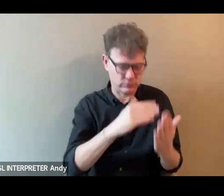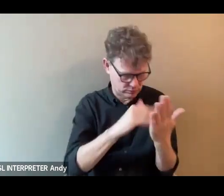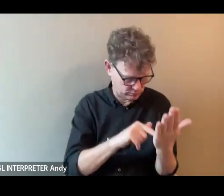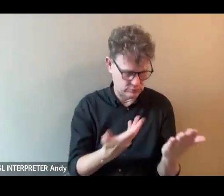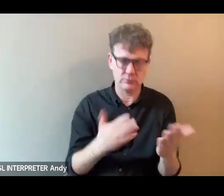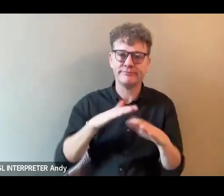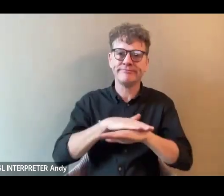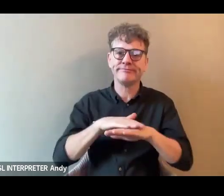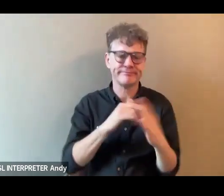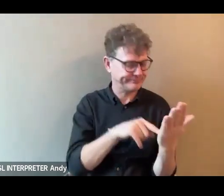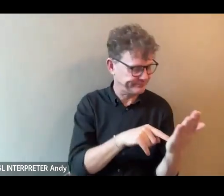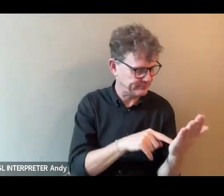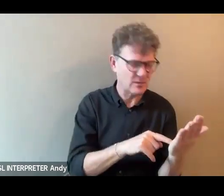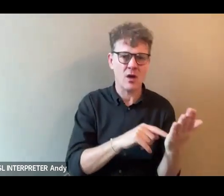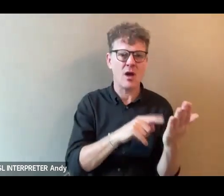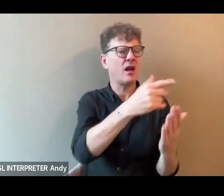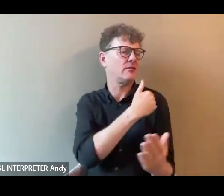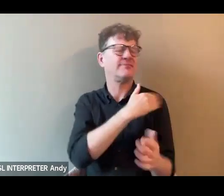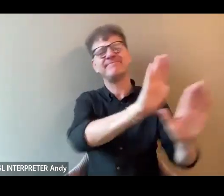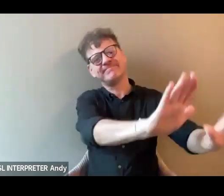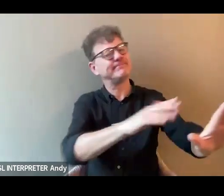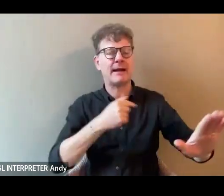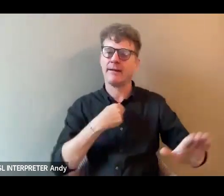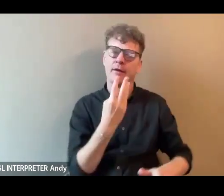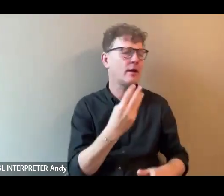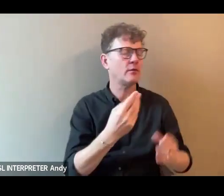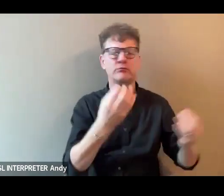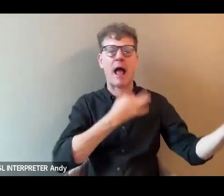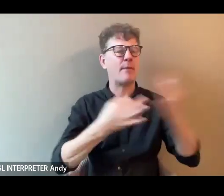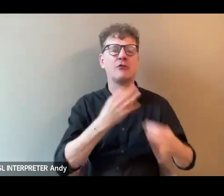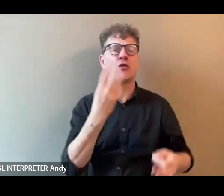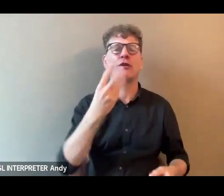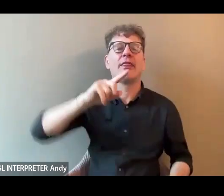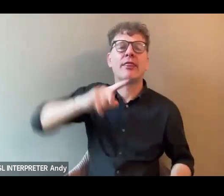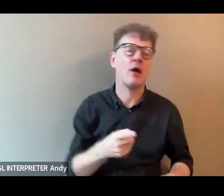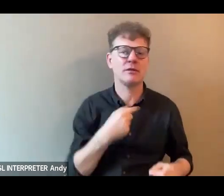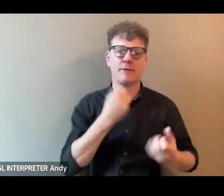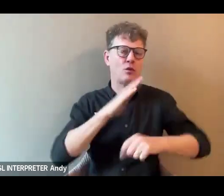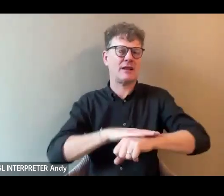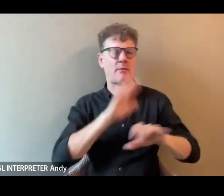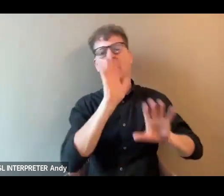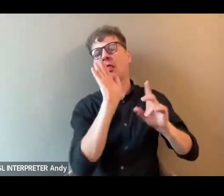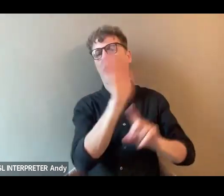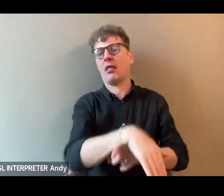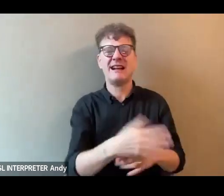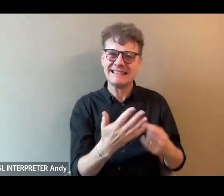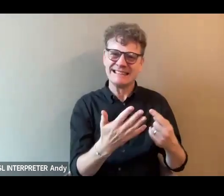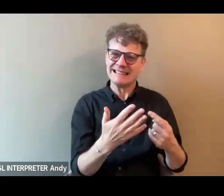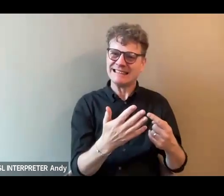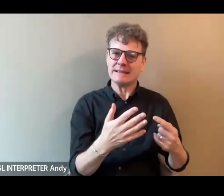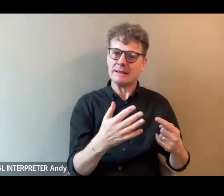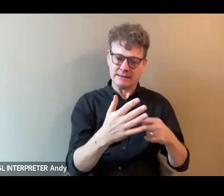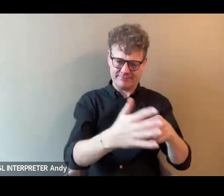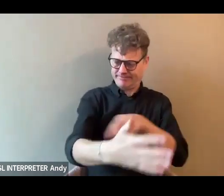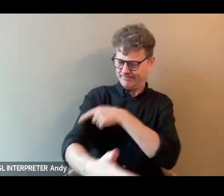Oh, don't ask me, because I got 3,000 of them, I have no time to tell you. So the extent to which we can take some personal responsibility